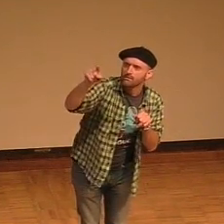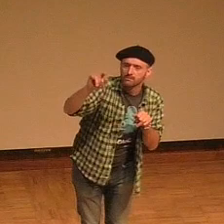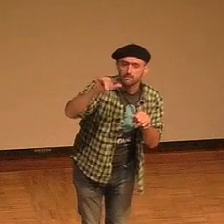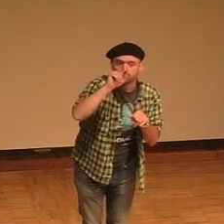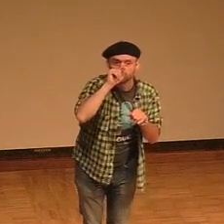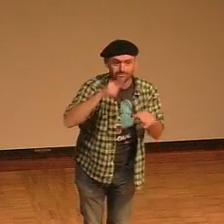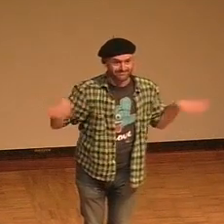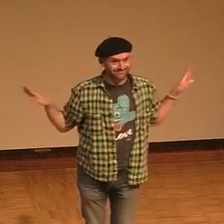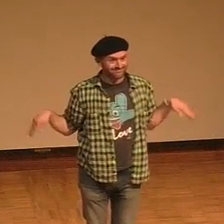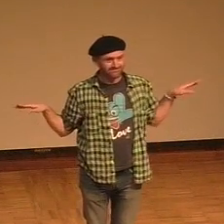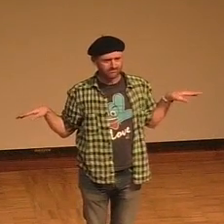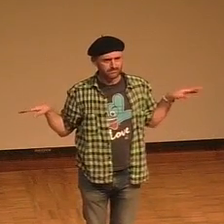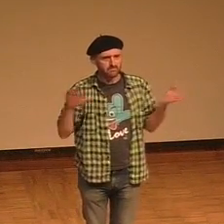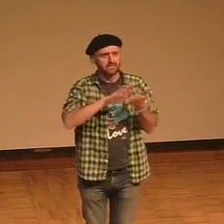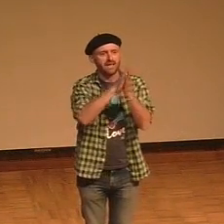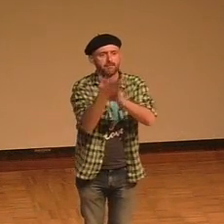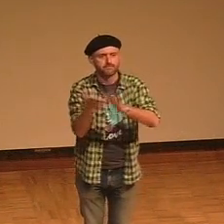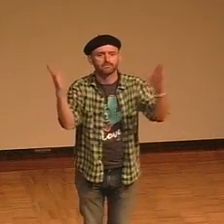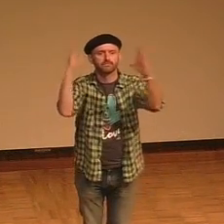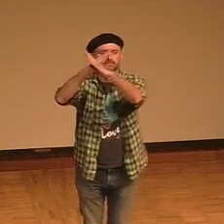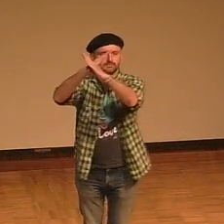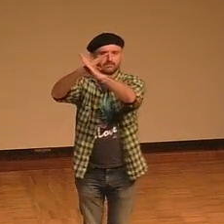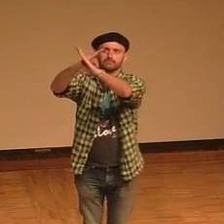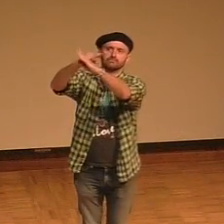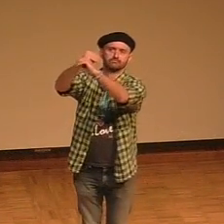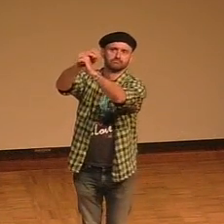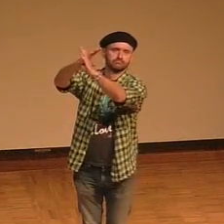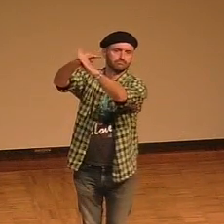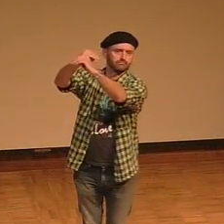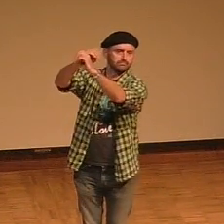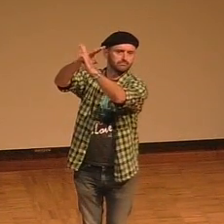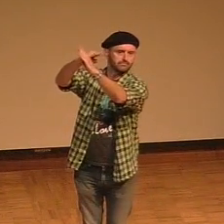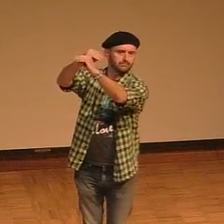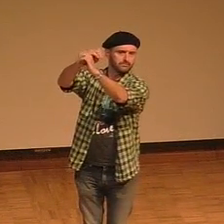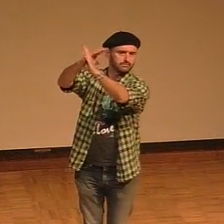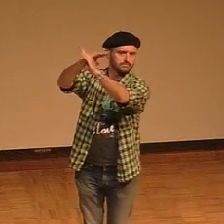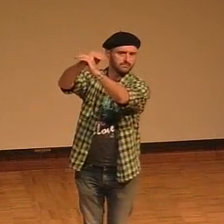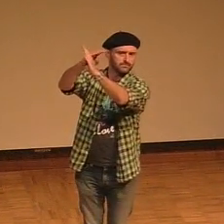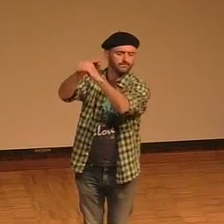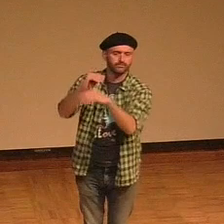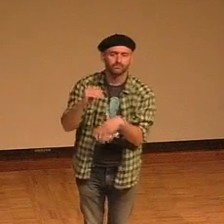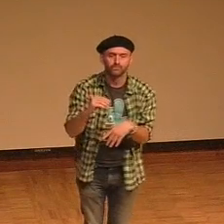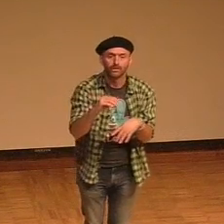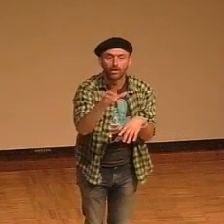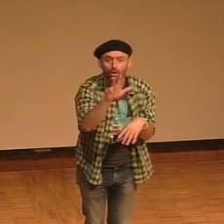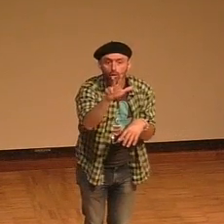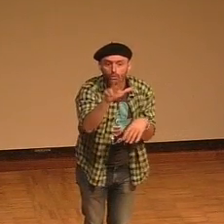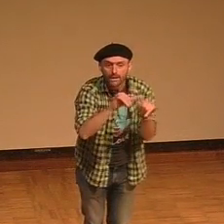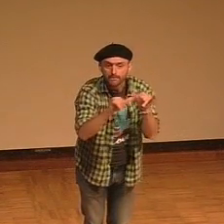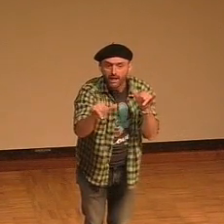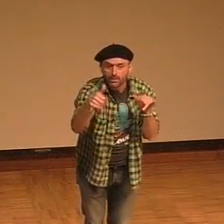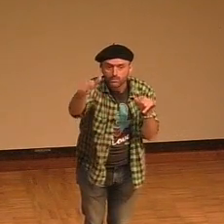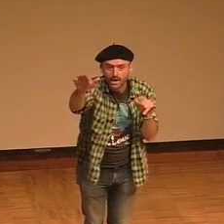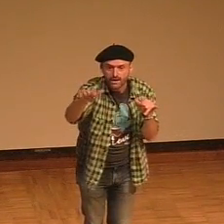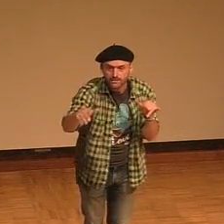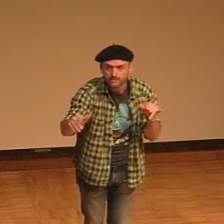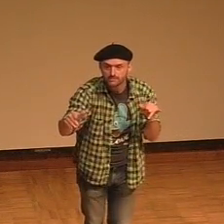What does it look like from a mile away? You don't see that's when you see the silhouette in the sky, like that.